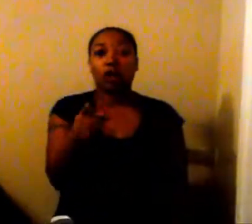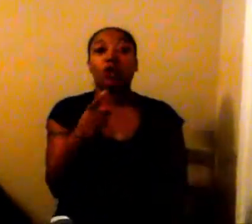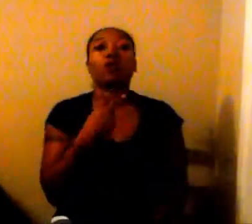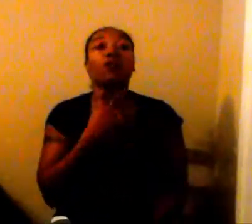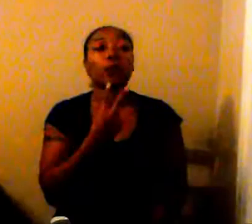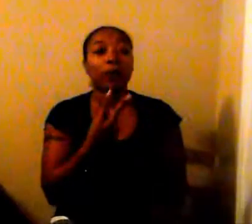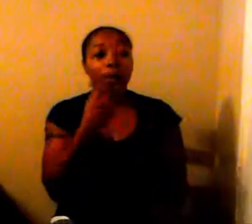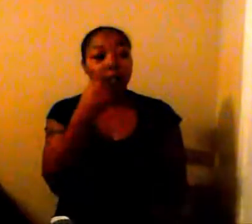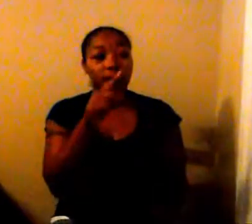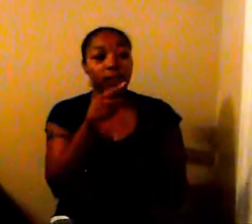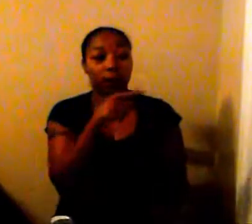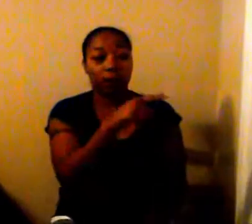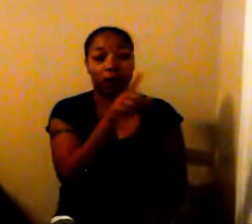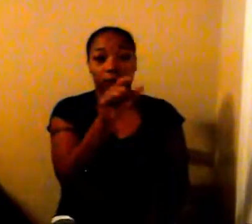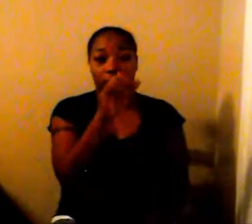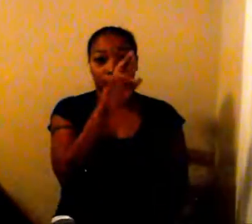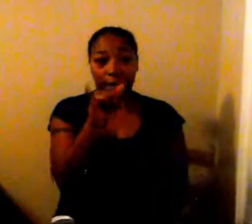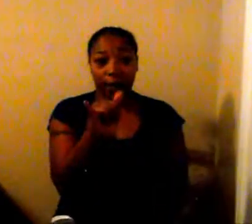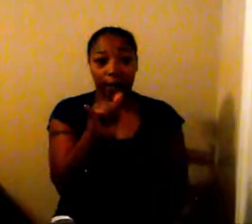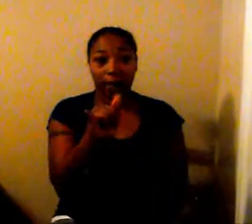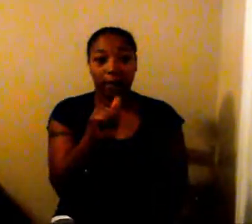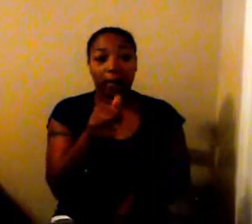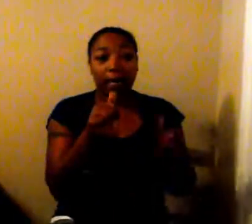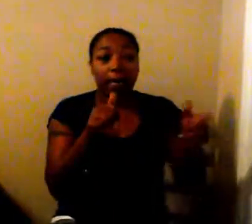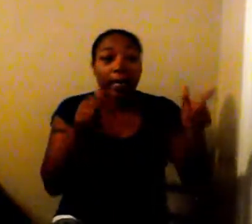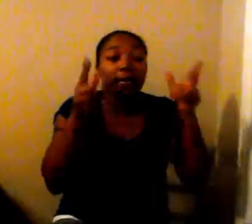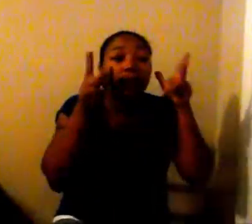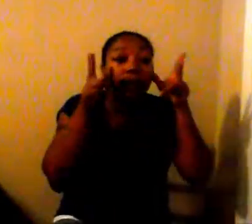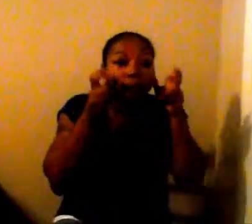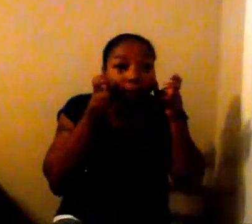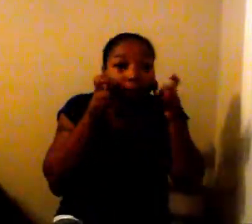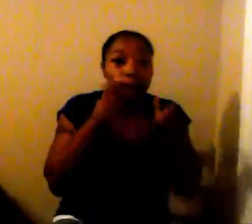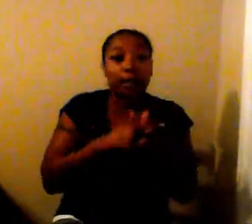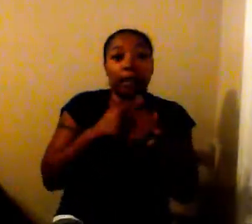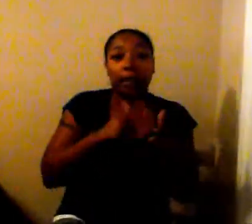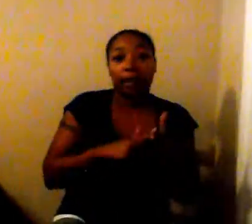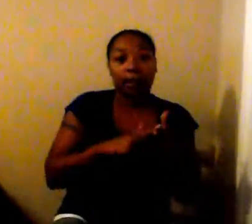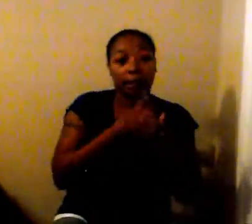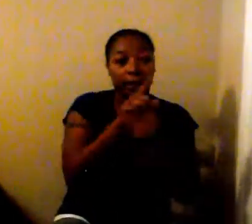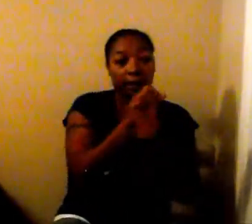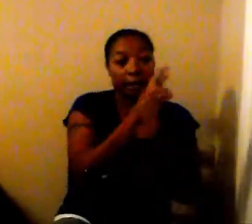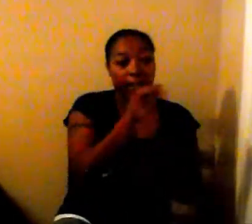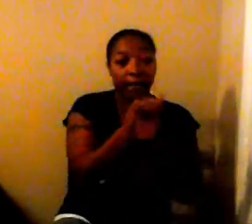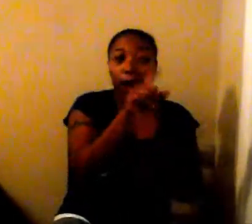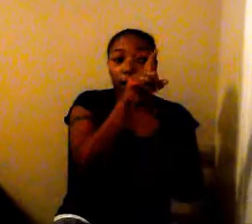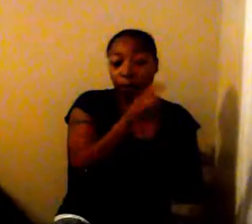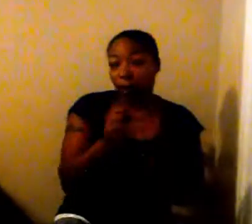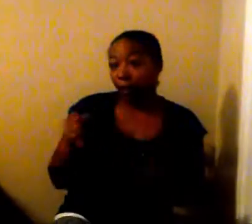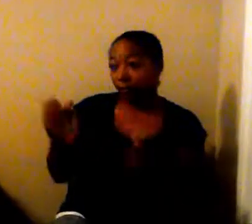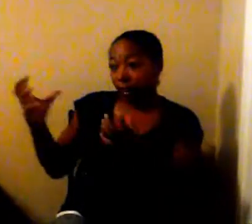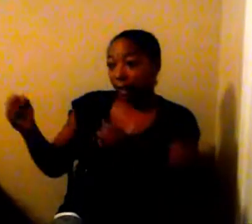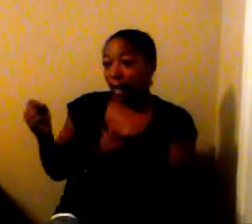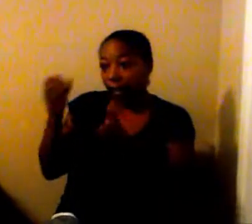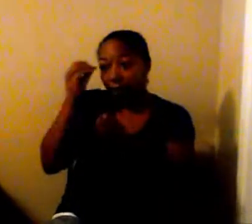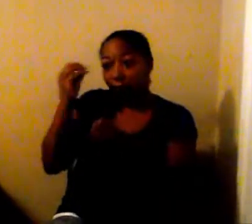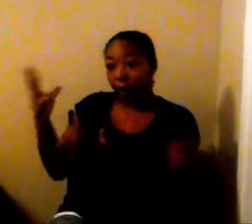You voice for Larry, he's gonna listen, and then Larry, you have to sign the